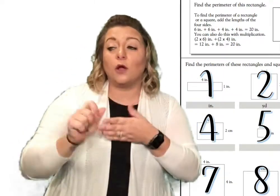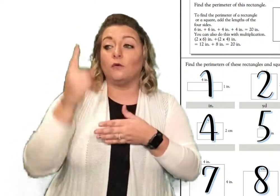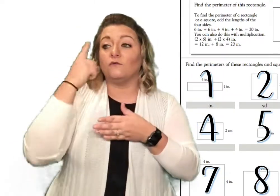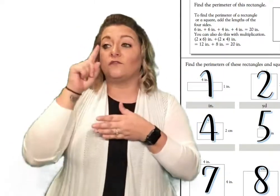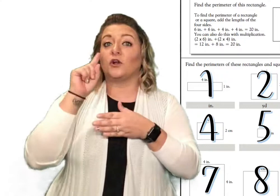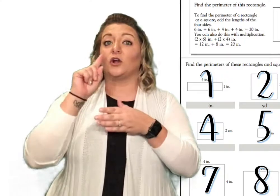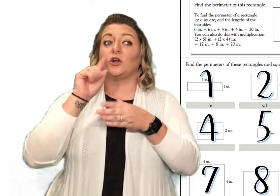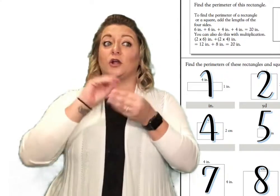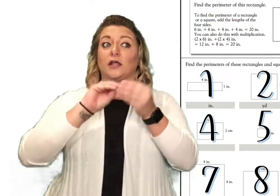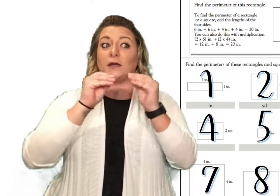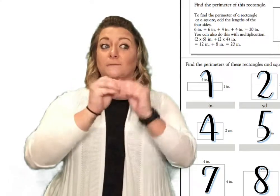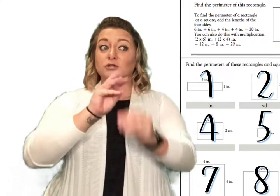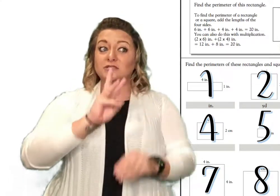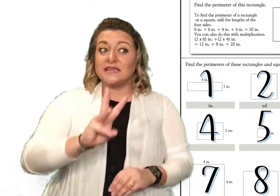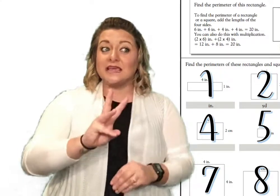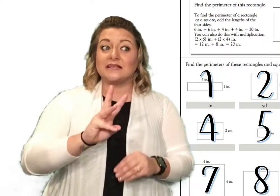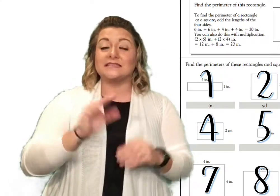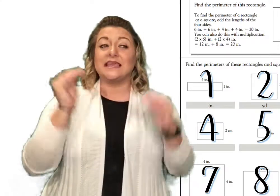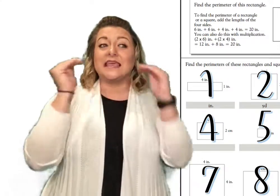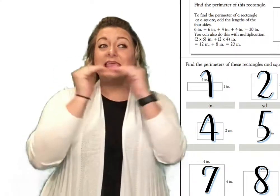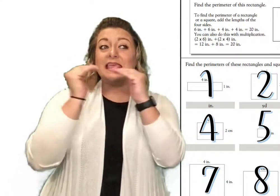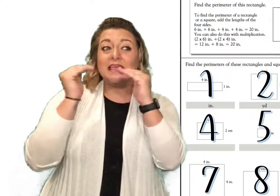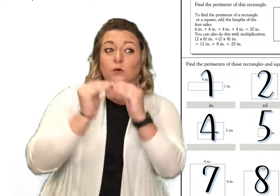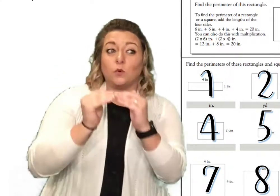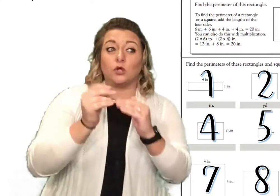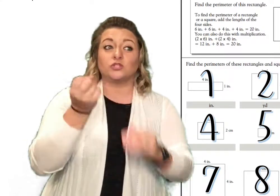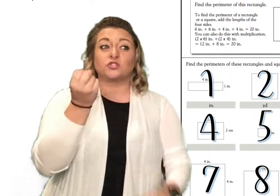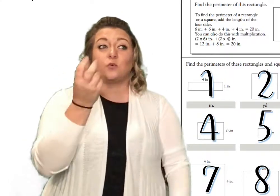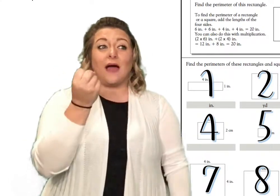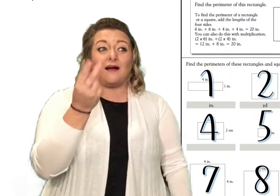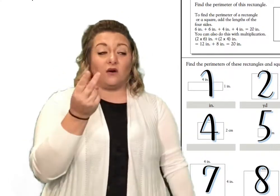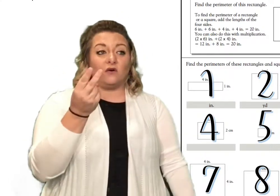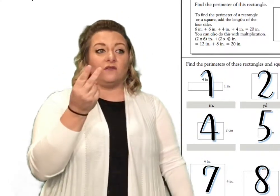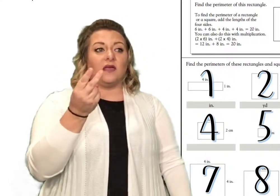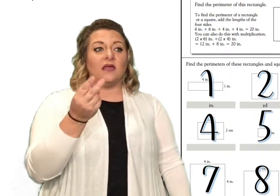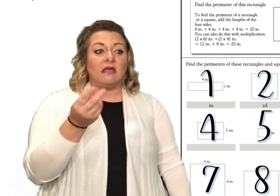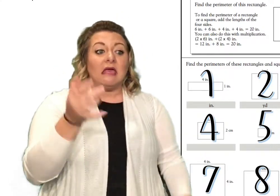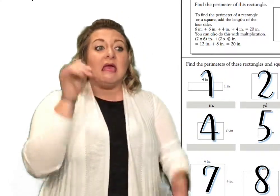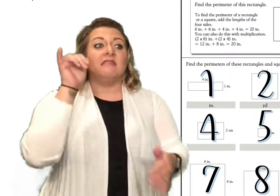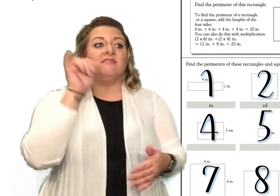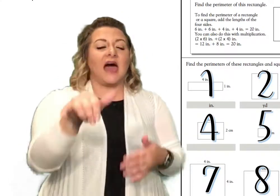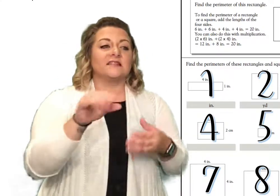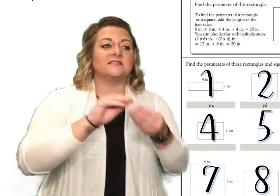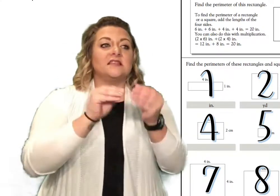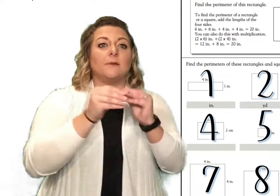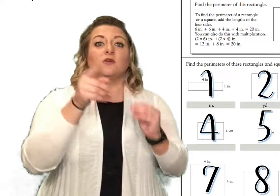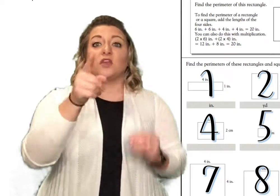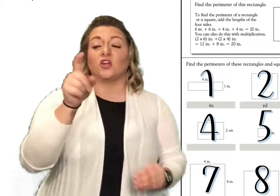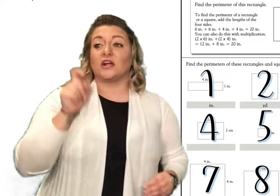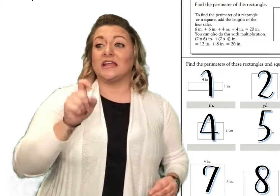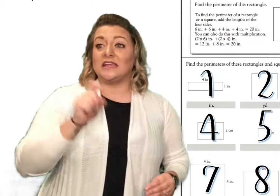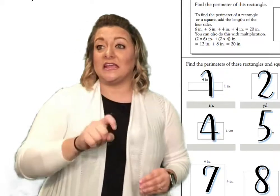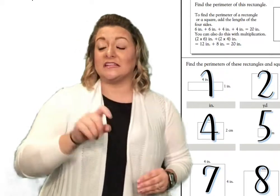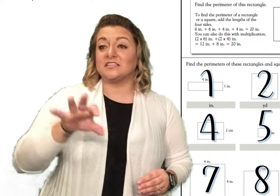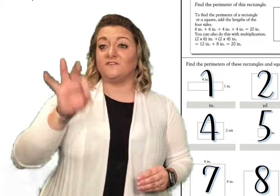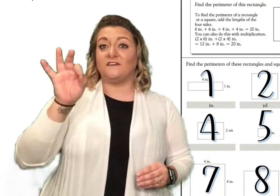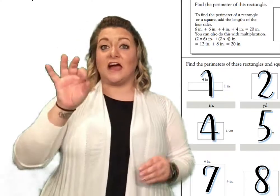wrote for number 6 equals 12, that's the number that you're going to need to find